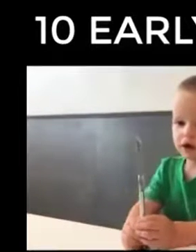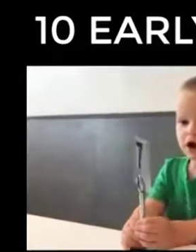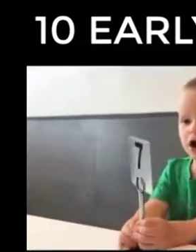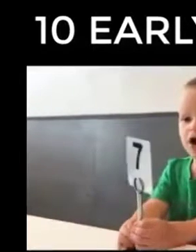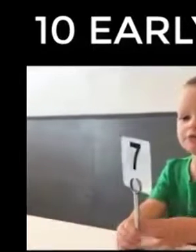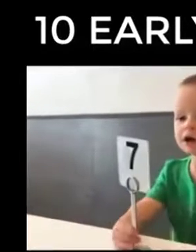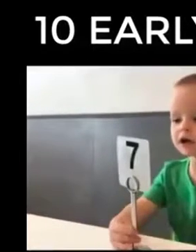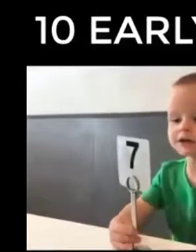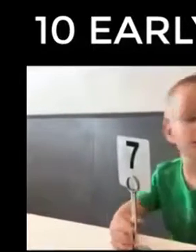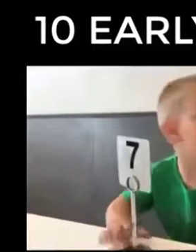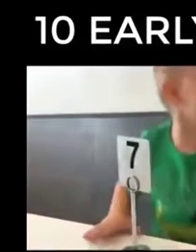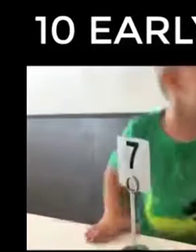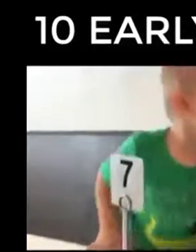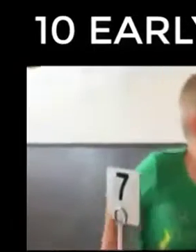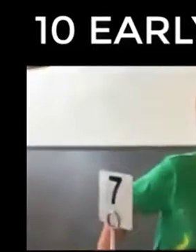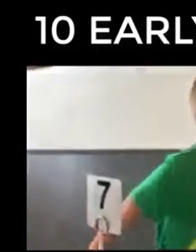Alistair.